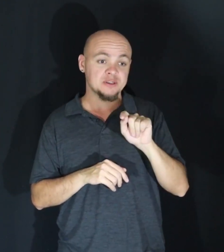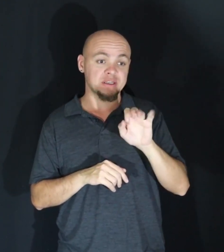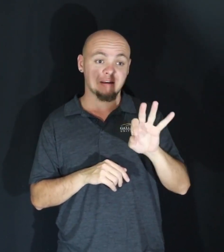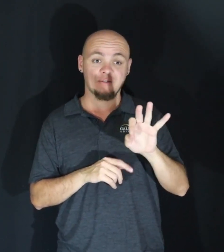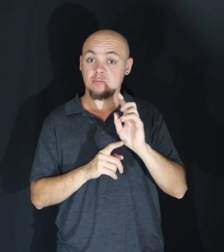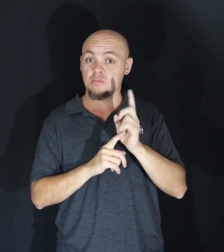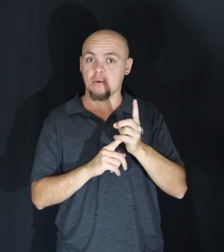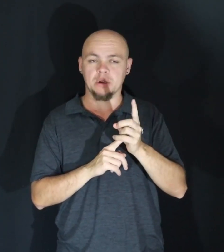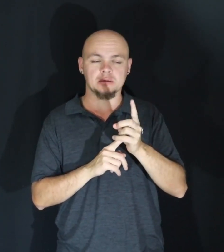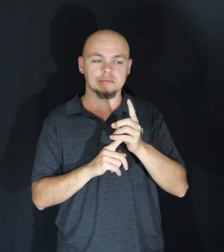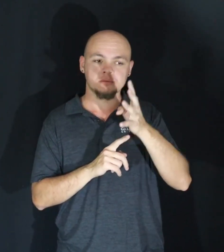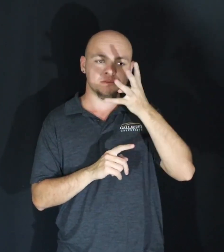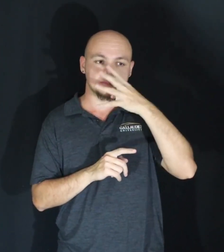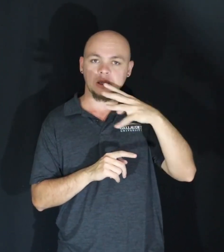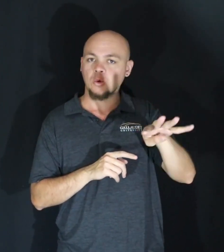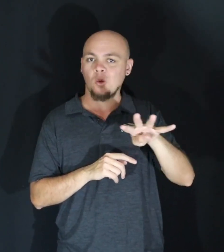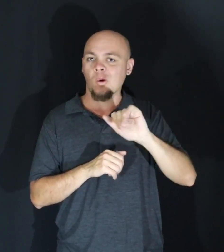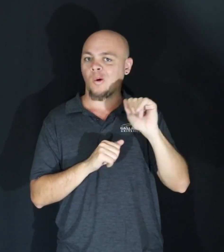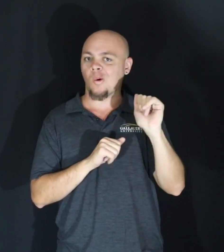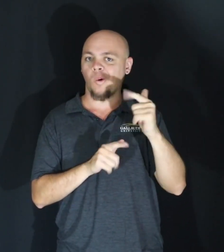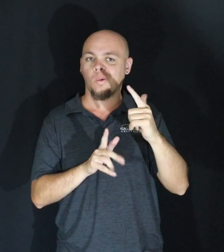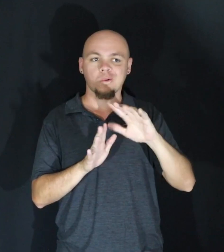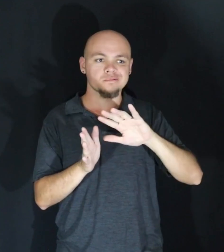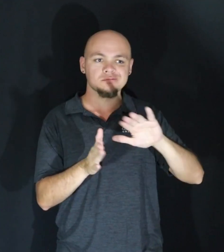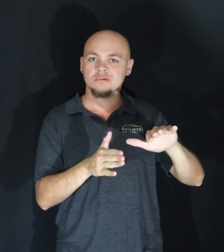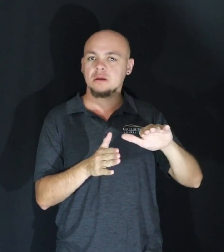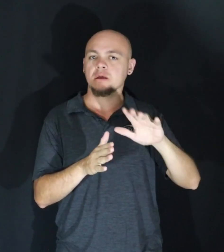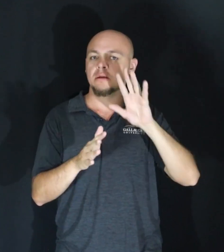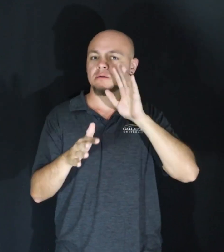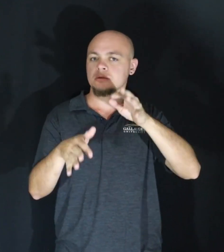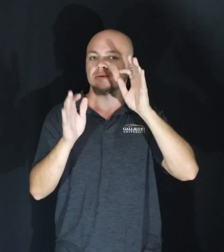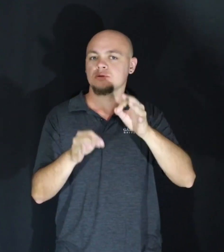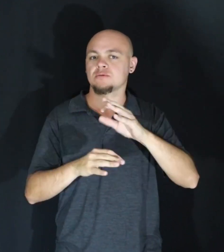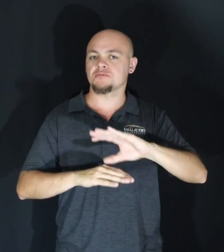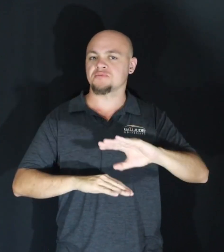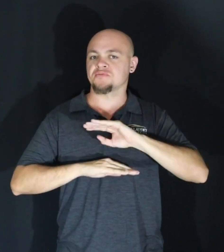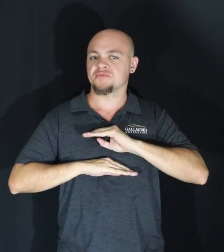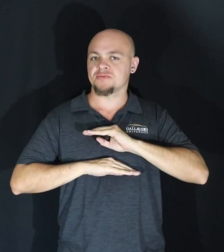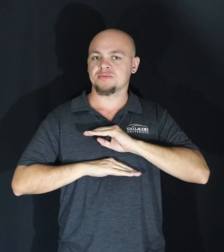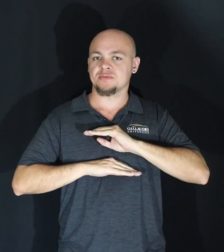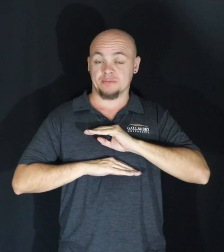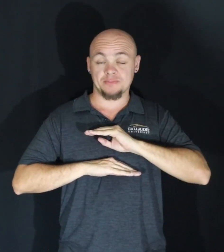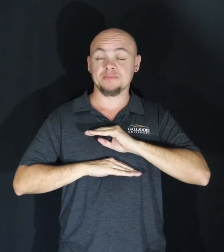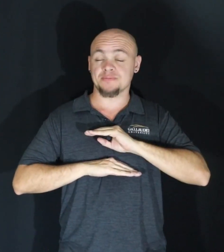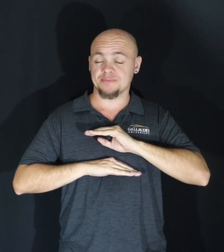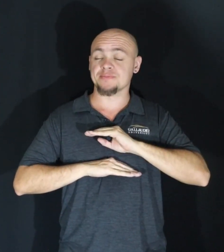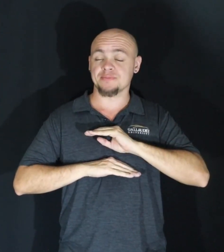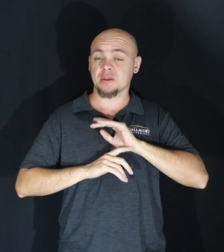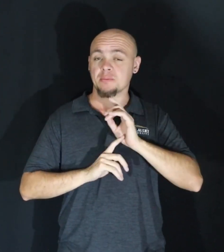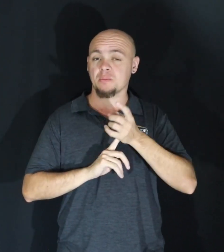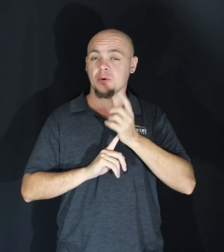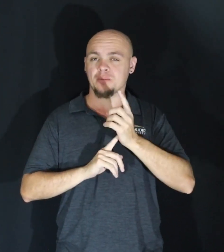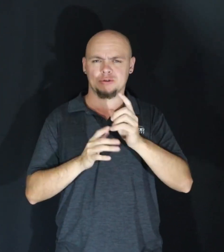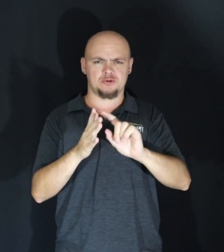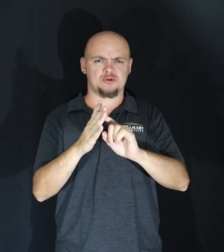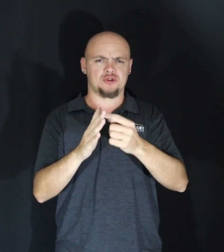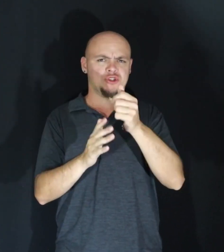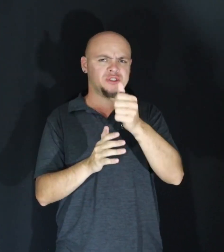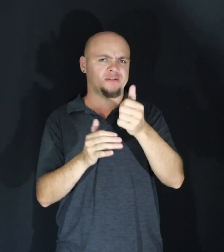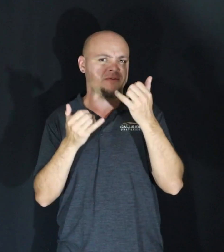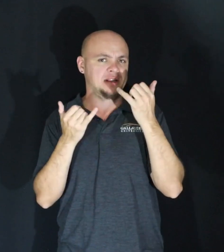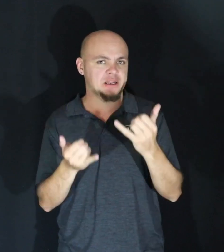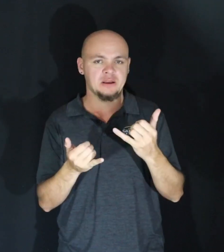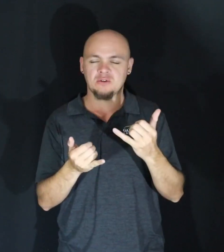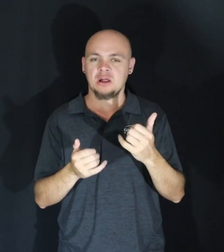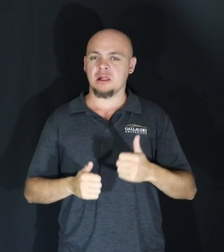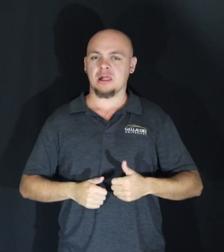moment altogether and choose a what's truly fulfilling moment instead. Start now. Don't